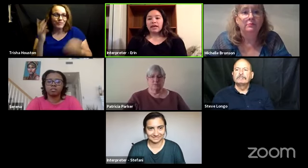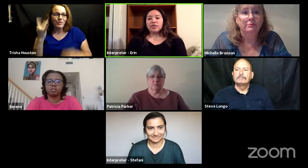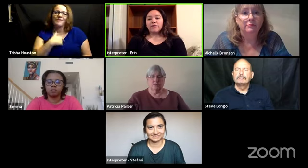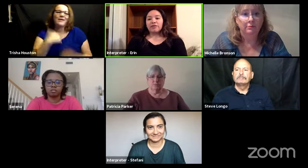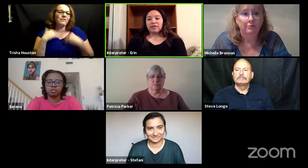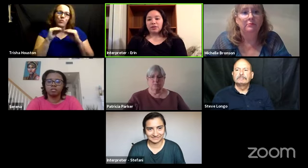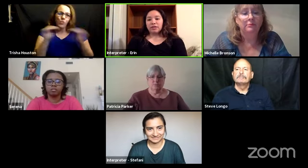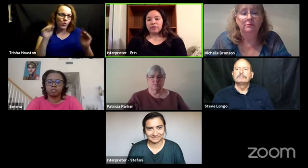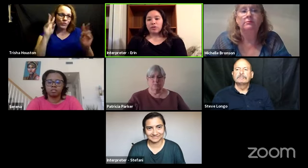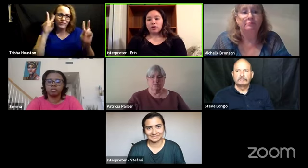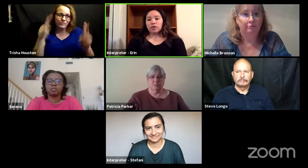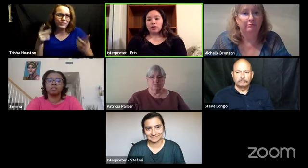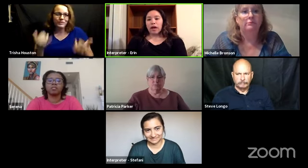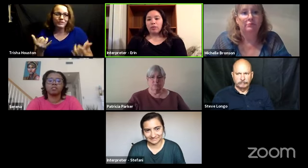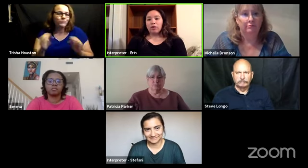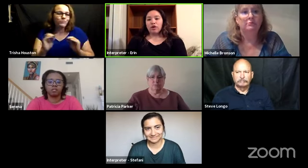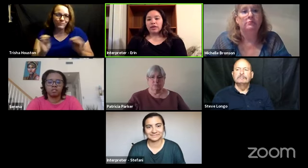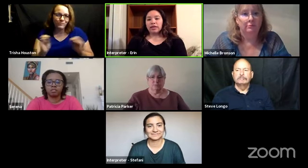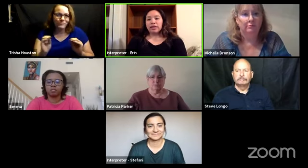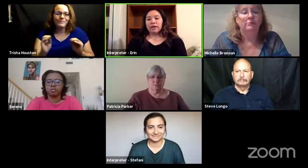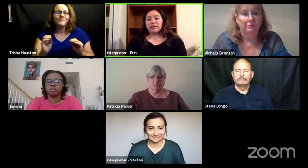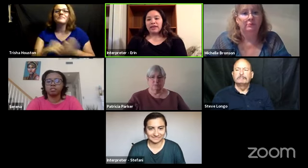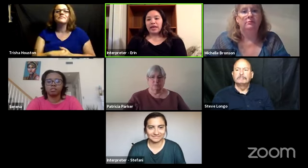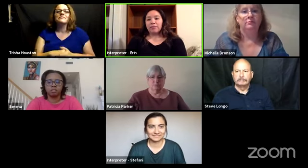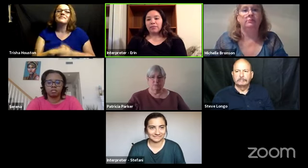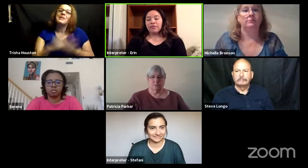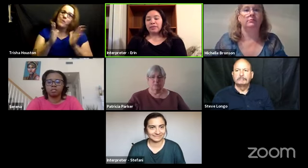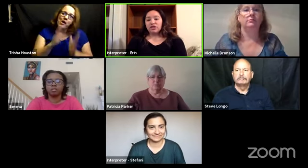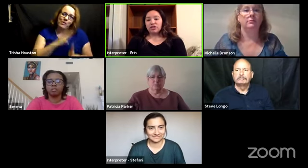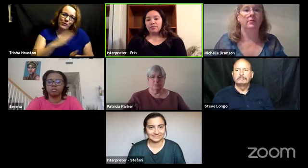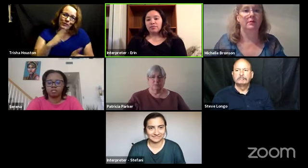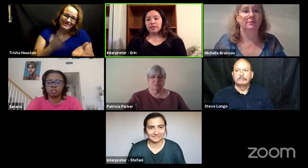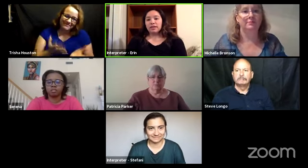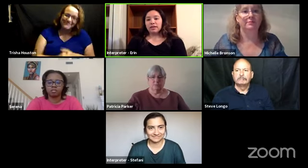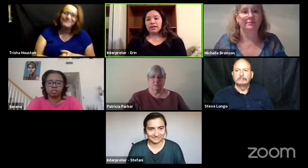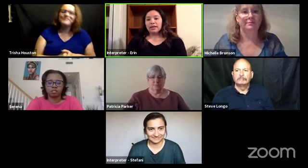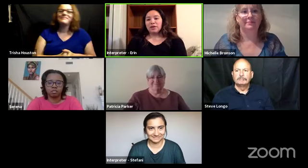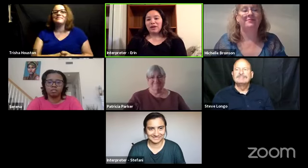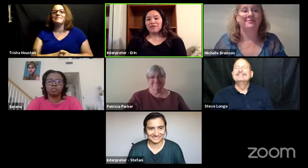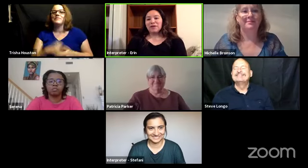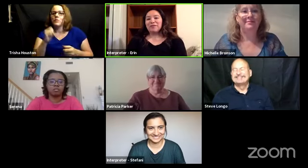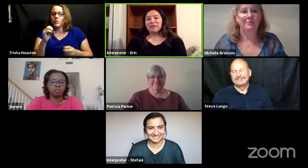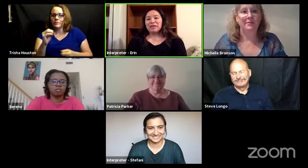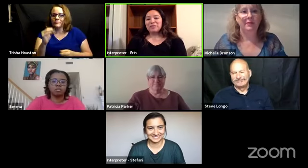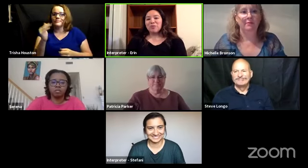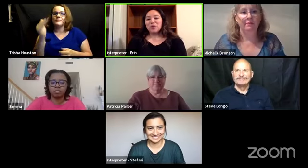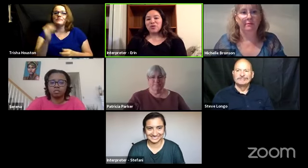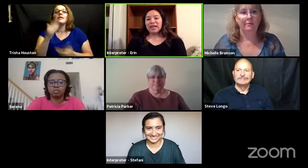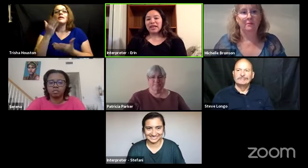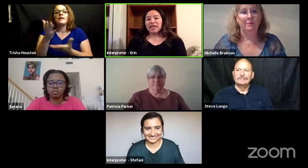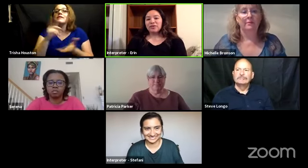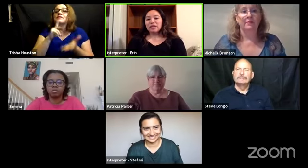Next, we have the Vice President report. Currently, it's a vacant position. We have a very small board right now.